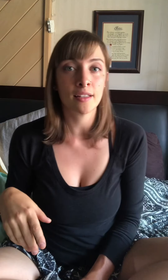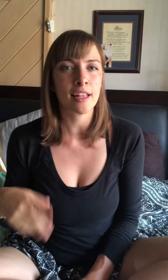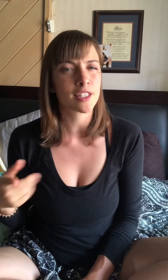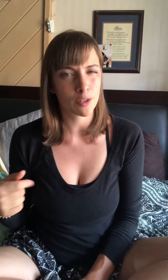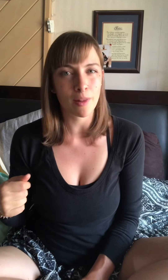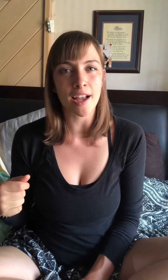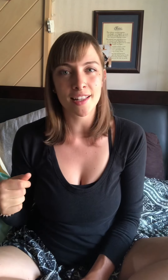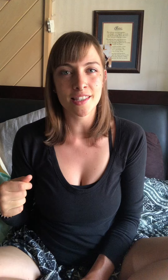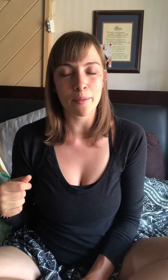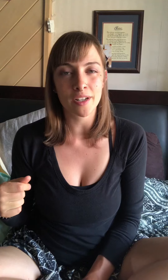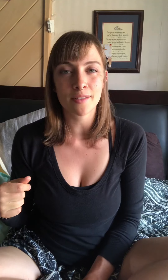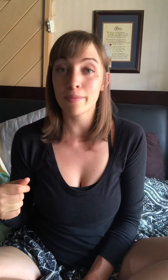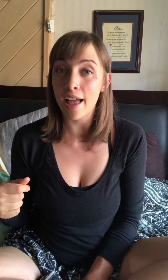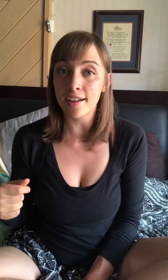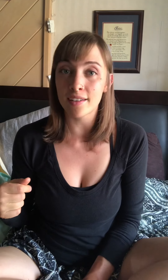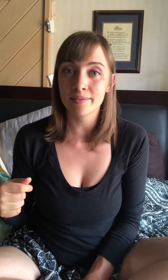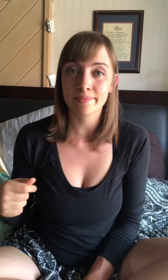Let's do black in summer. Black.